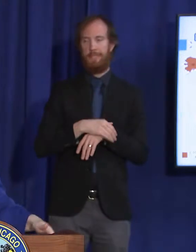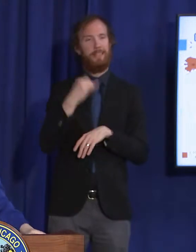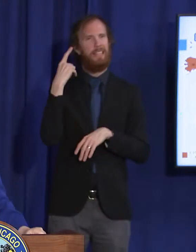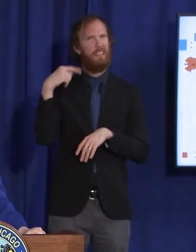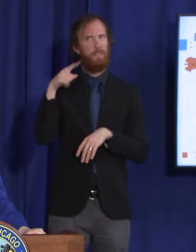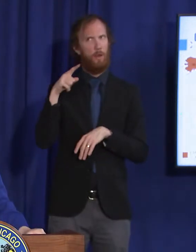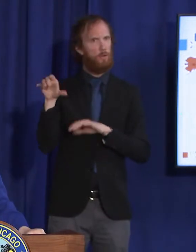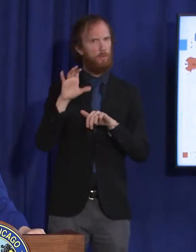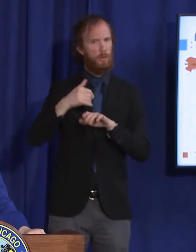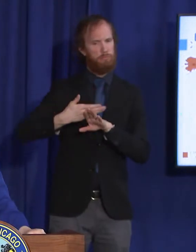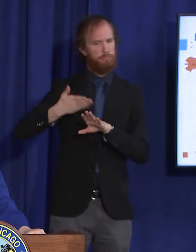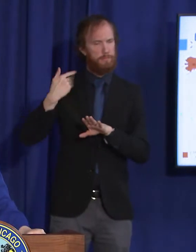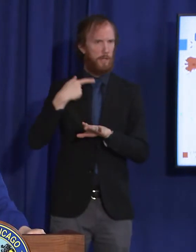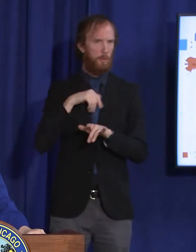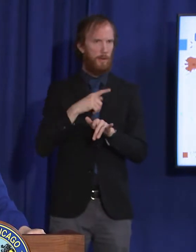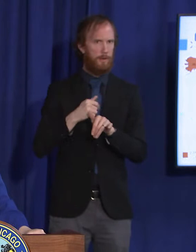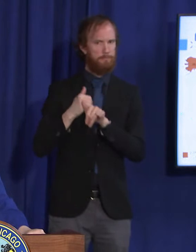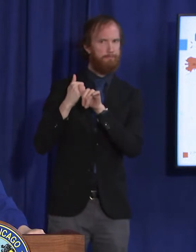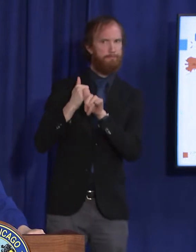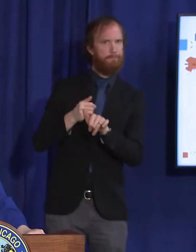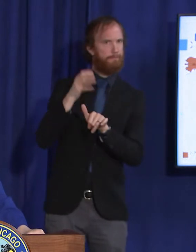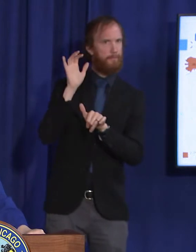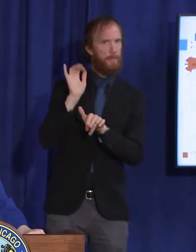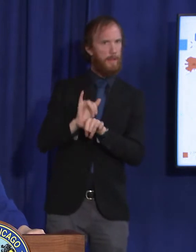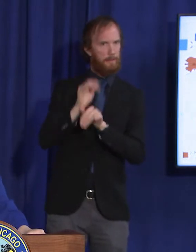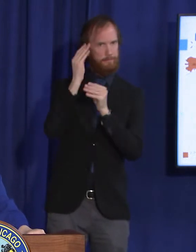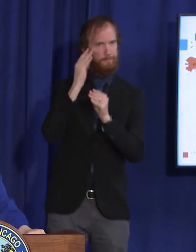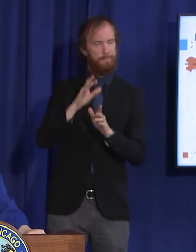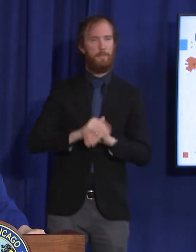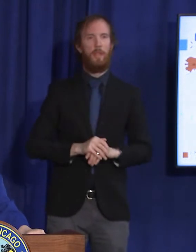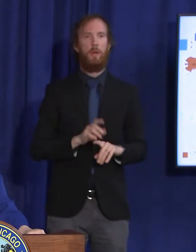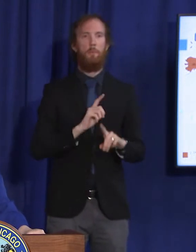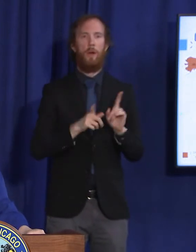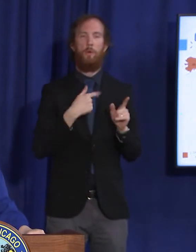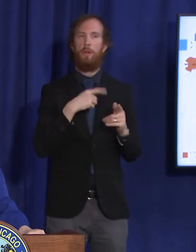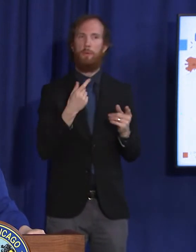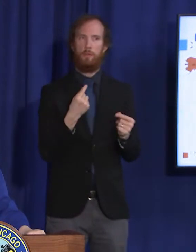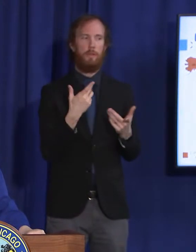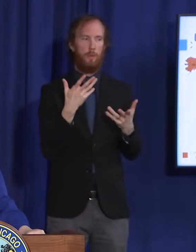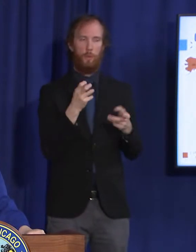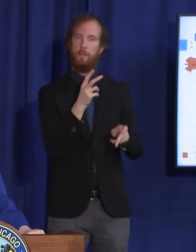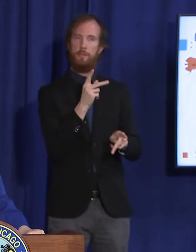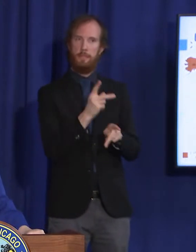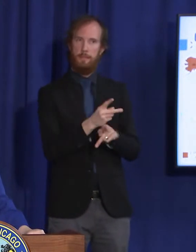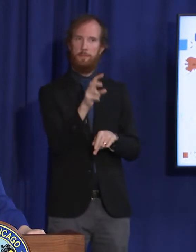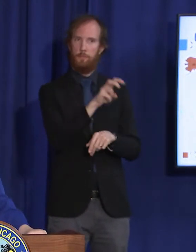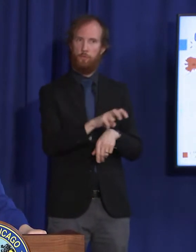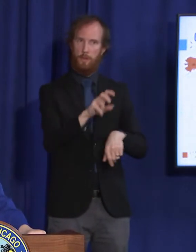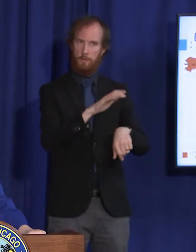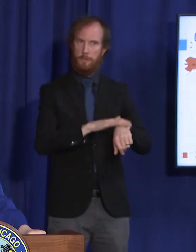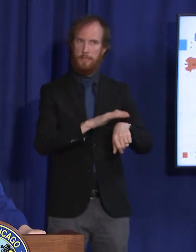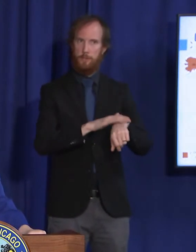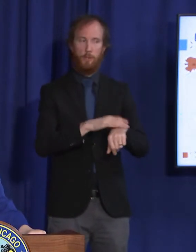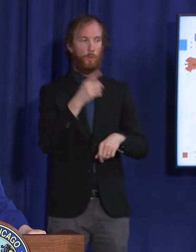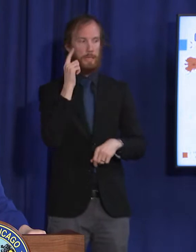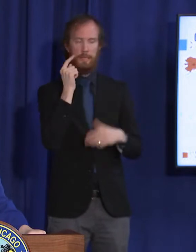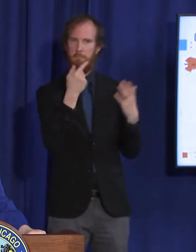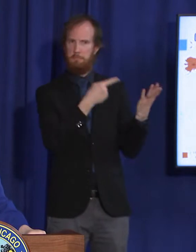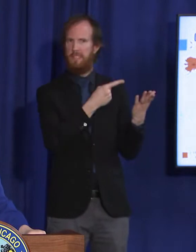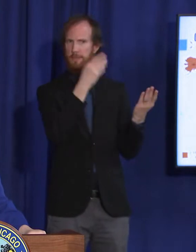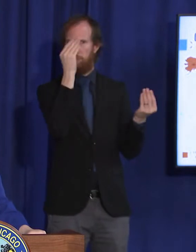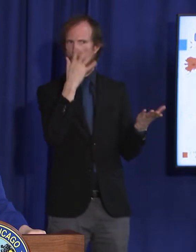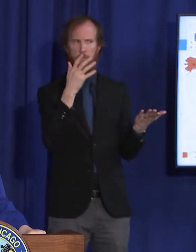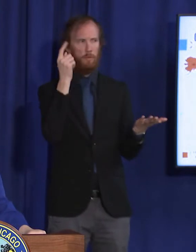have followed that same pattern. We definitely want to maintain the travel advisory. We think this helps